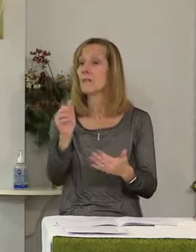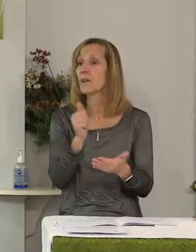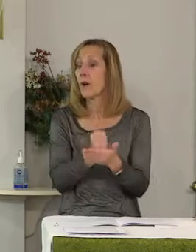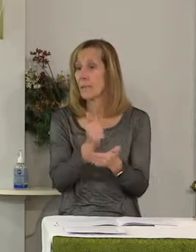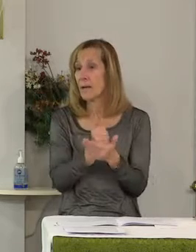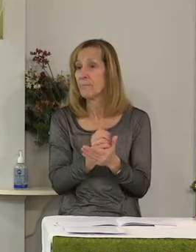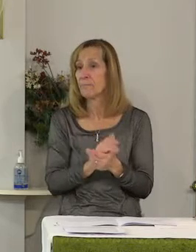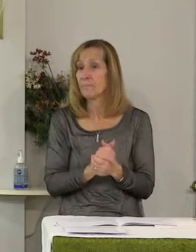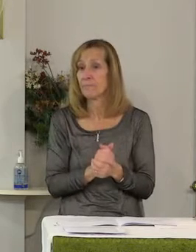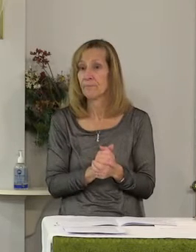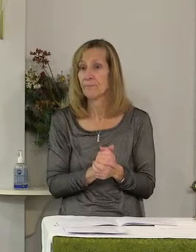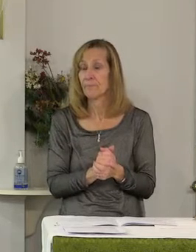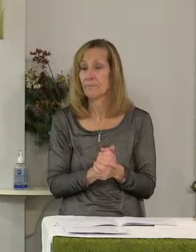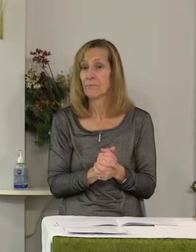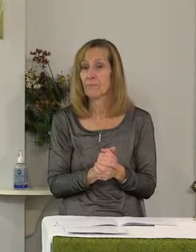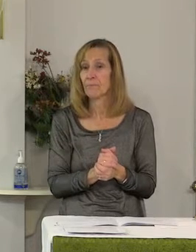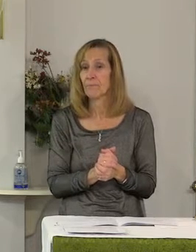Amen.